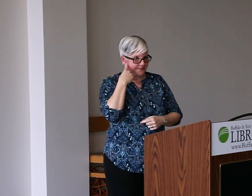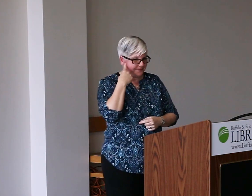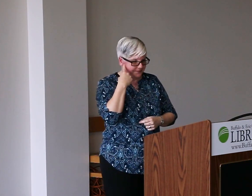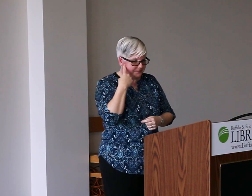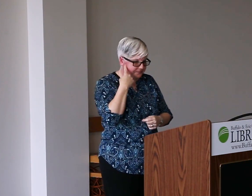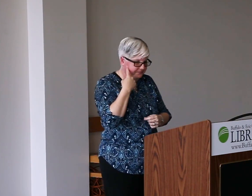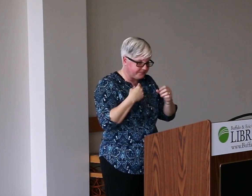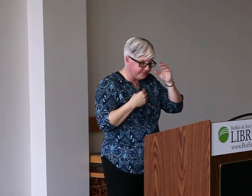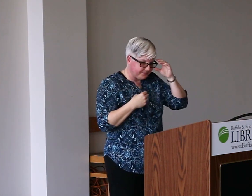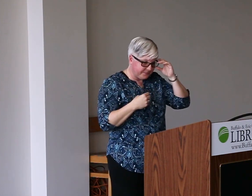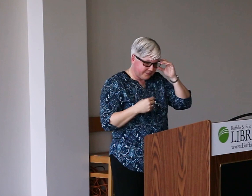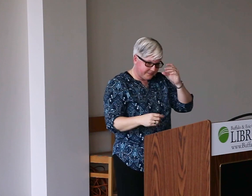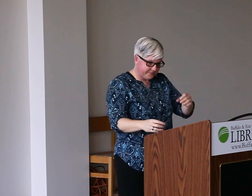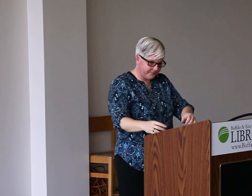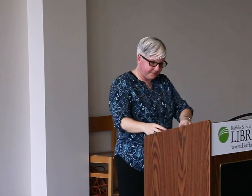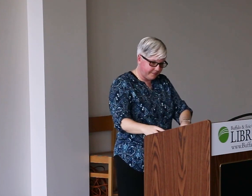one is deaf.